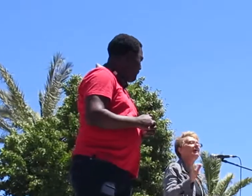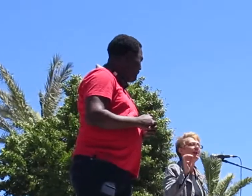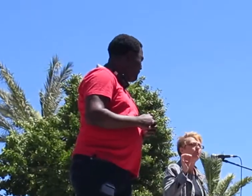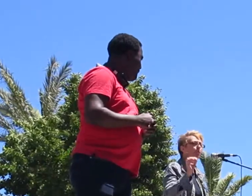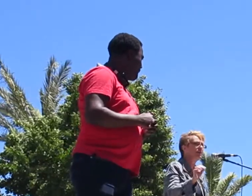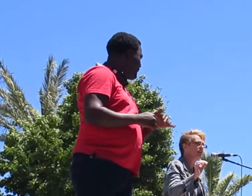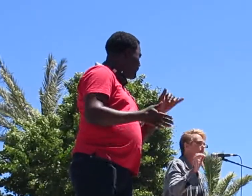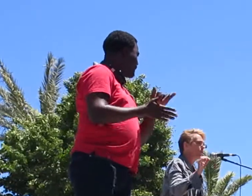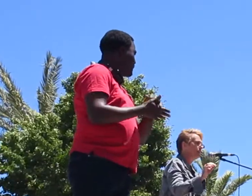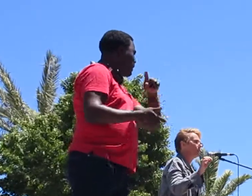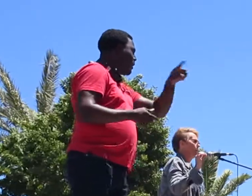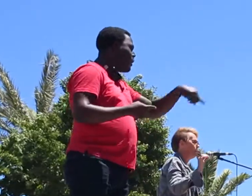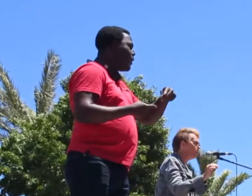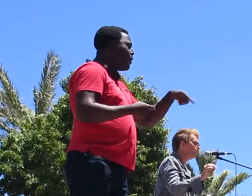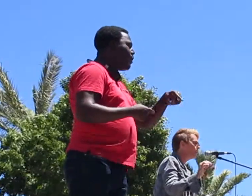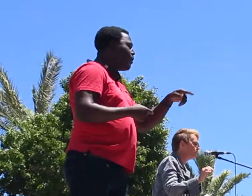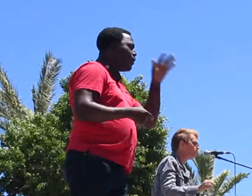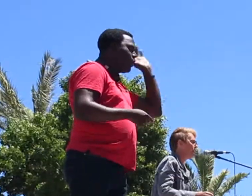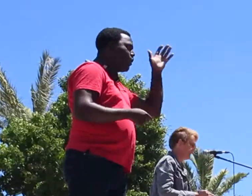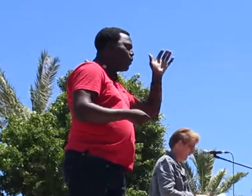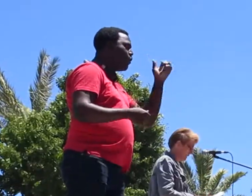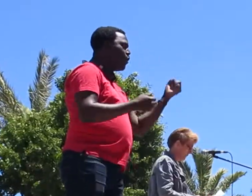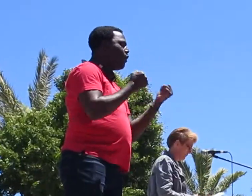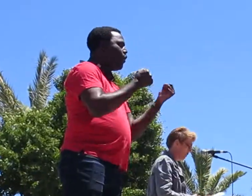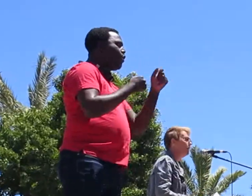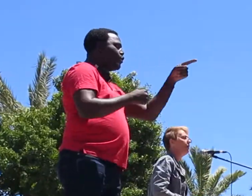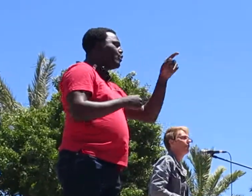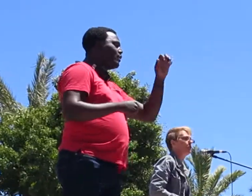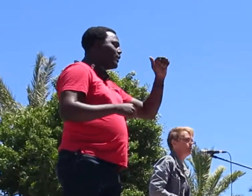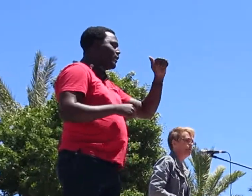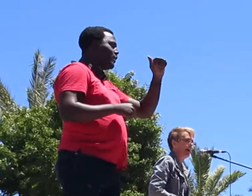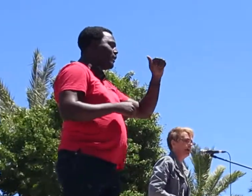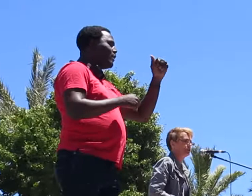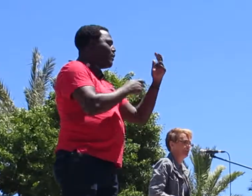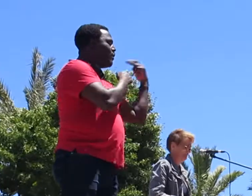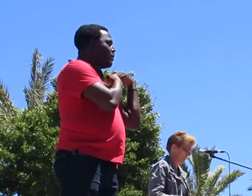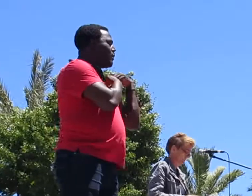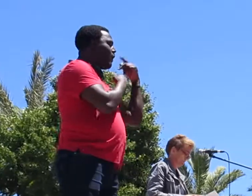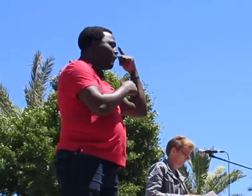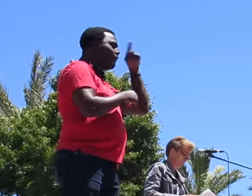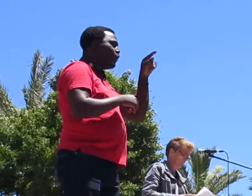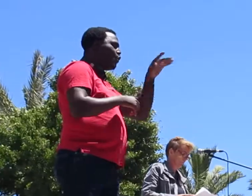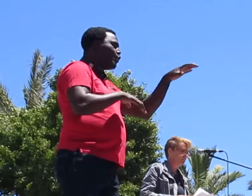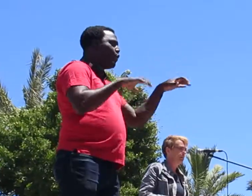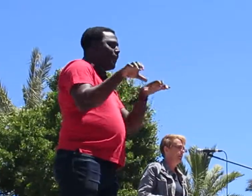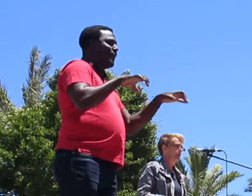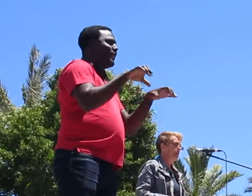Washington that we will hold you accountable for your actions.